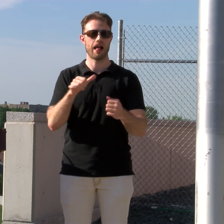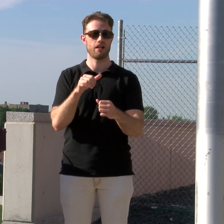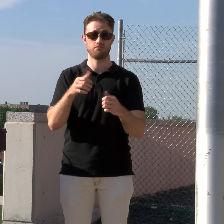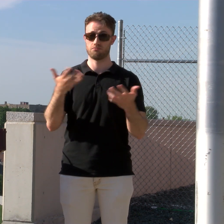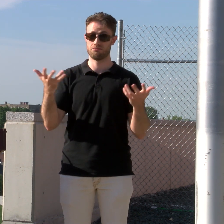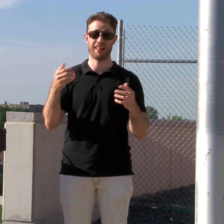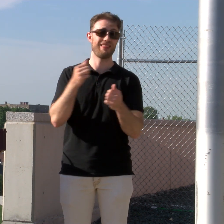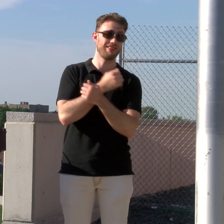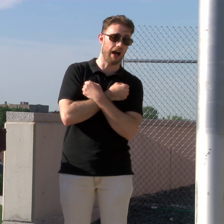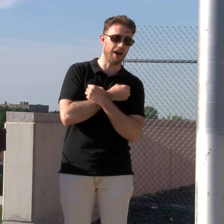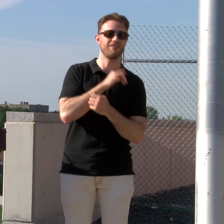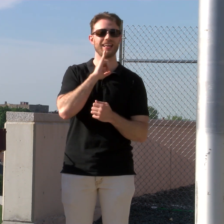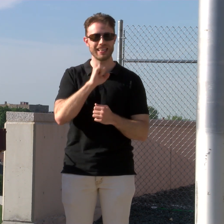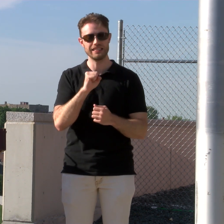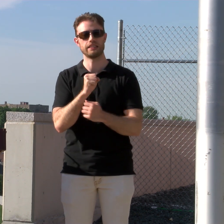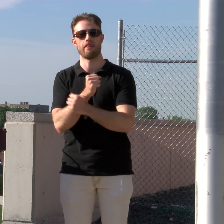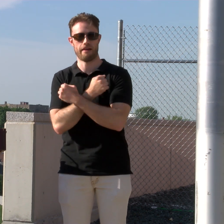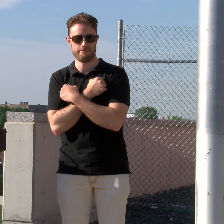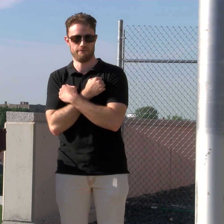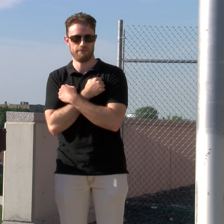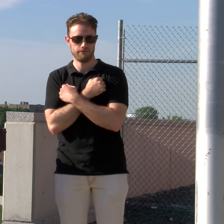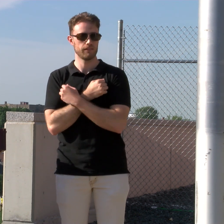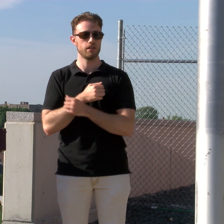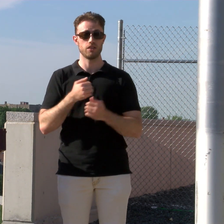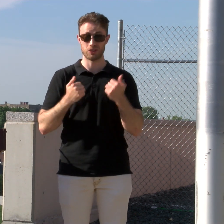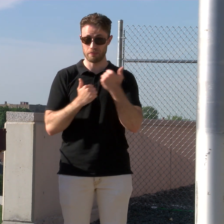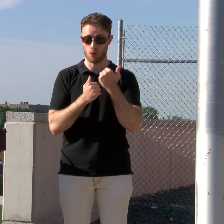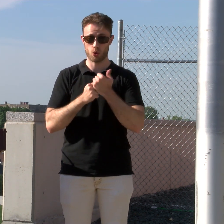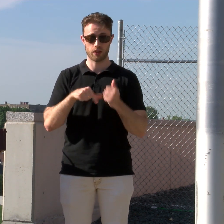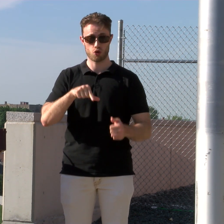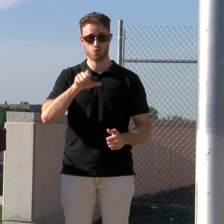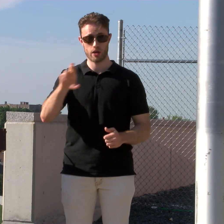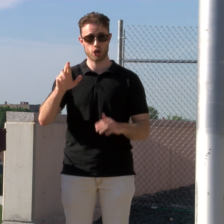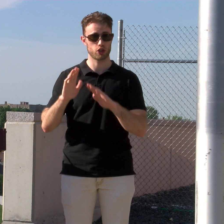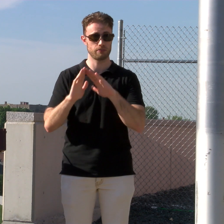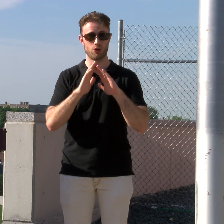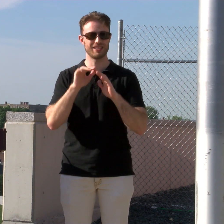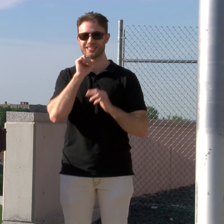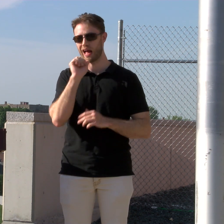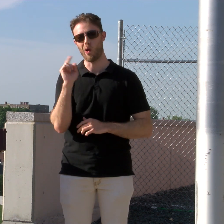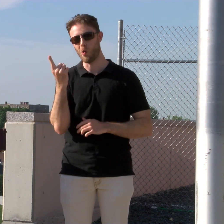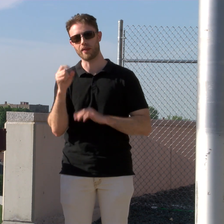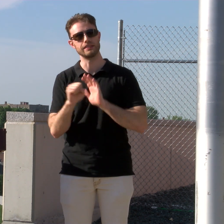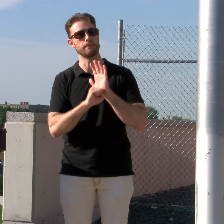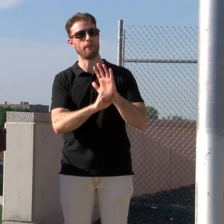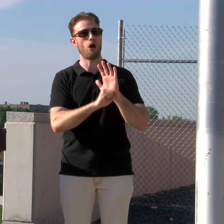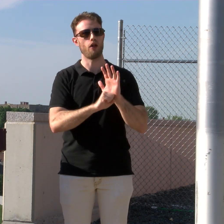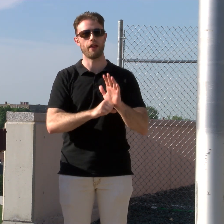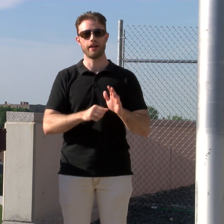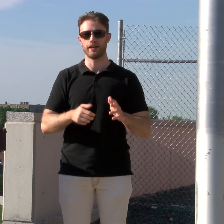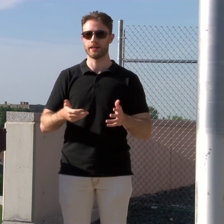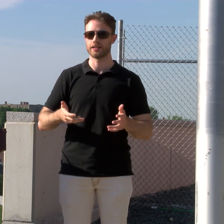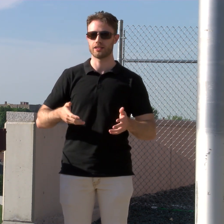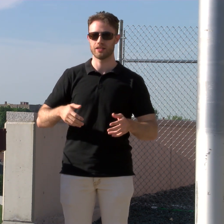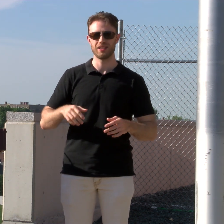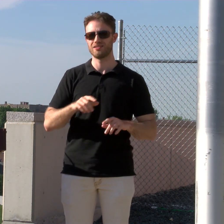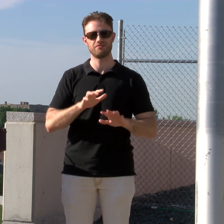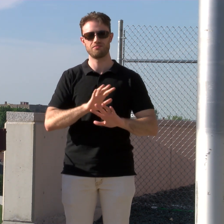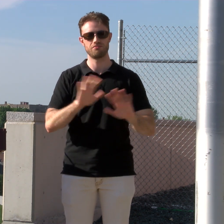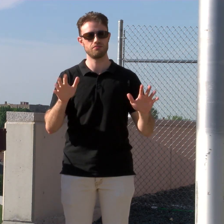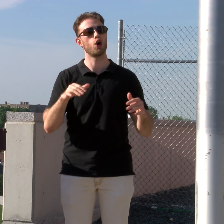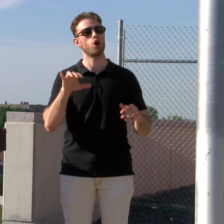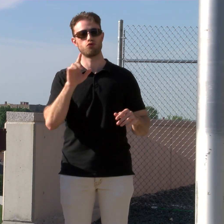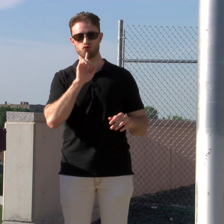is love, that supporting the queer community is not merely a symbolic gesture, but a